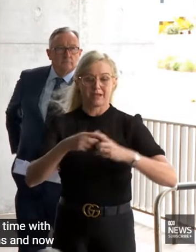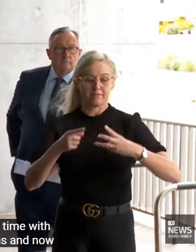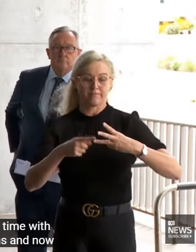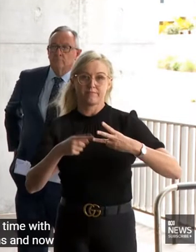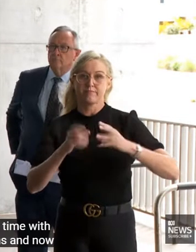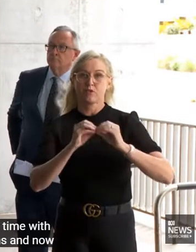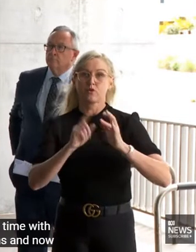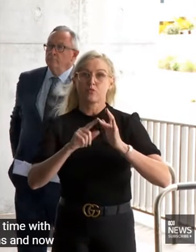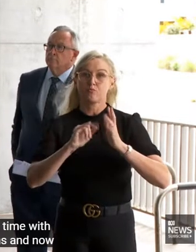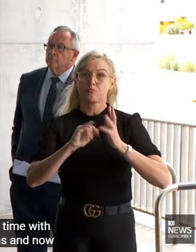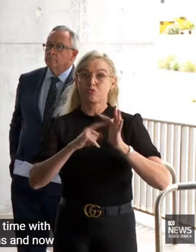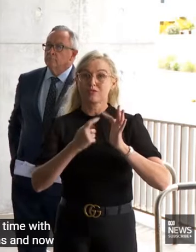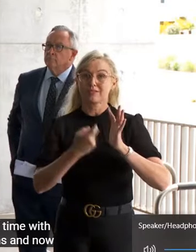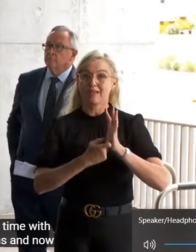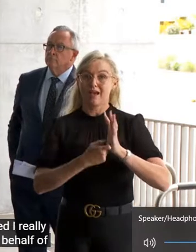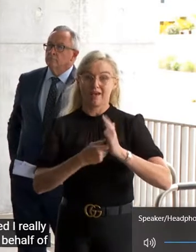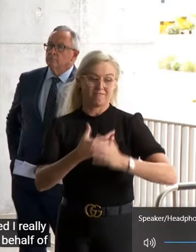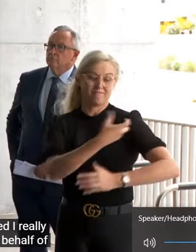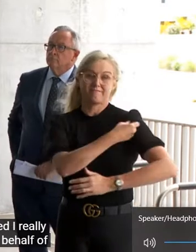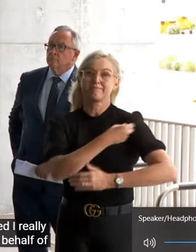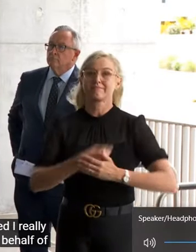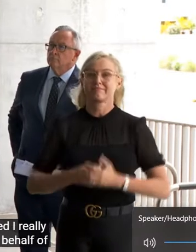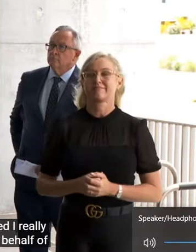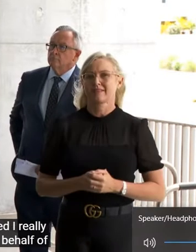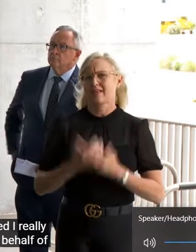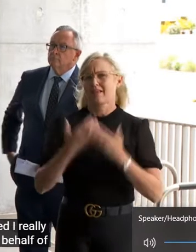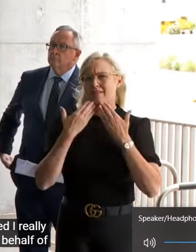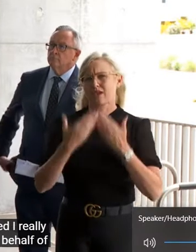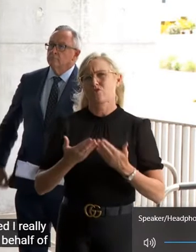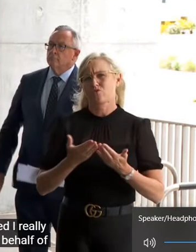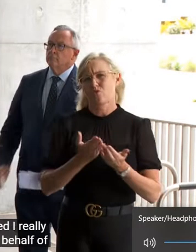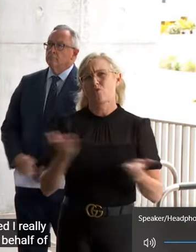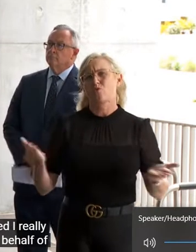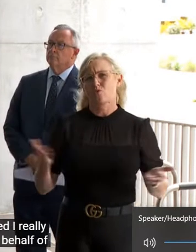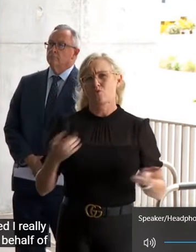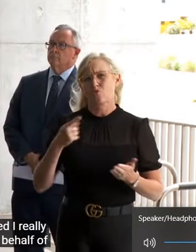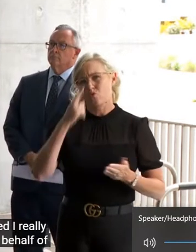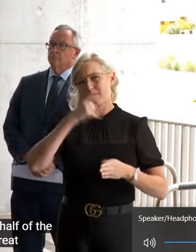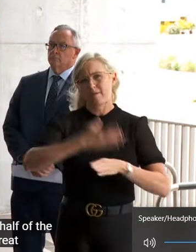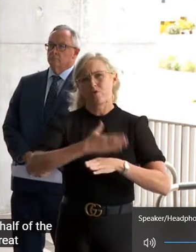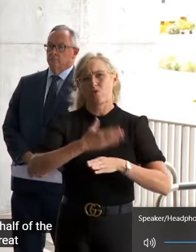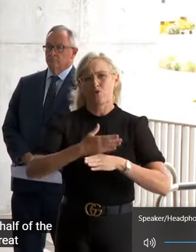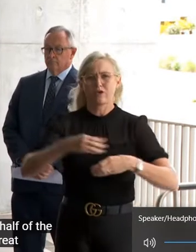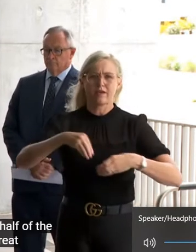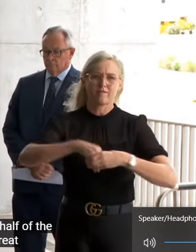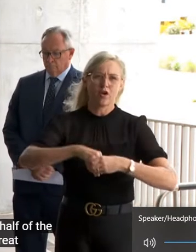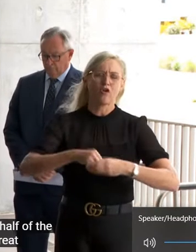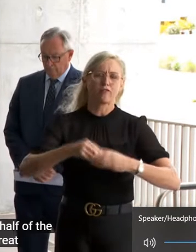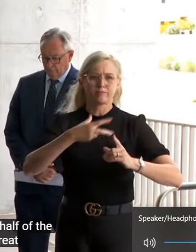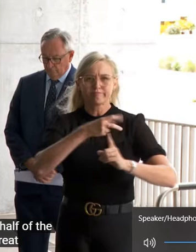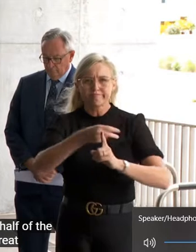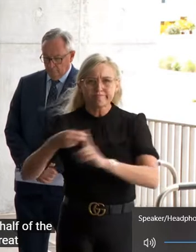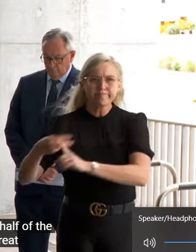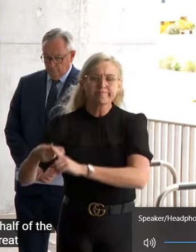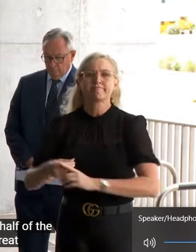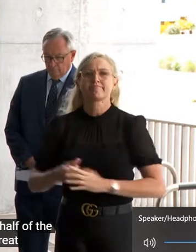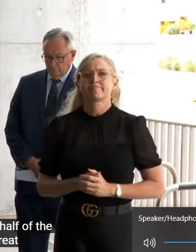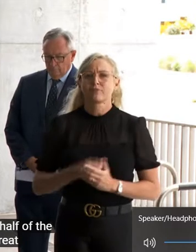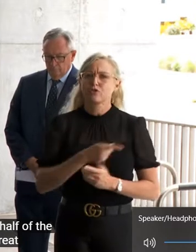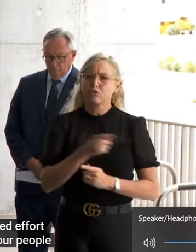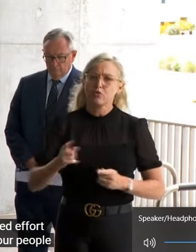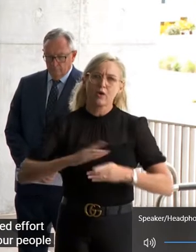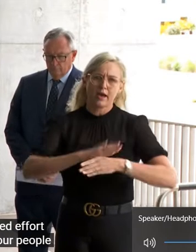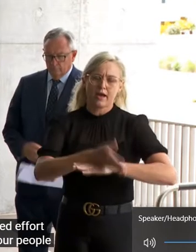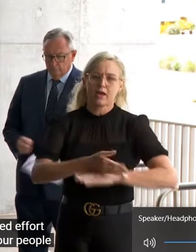required. I really want to thank you on behalf of the government, on behalf of the people of our great state, for the continued effort you